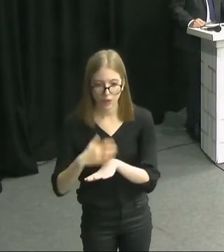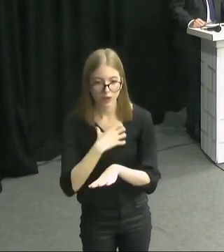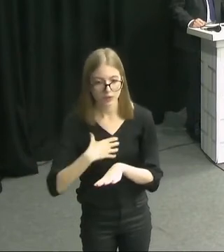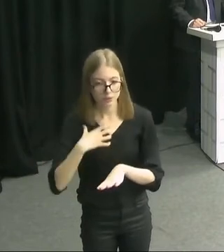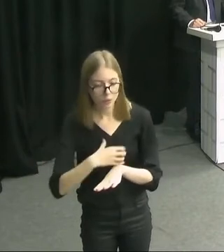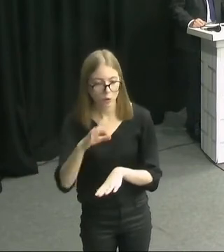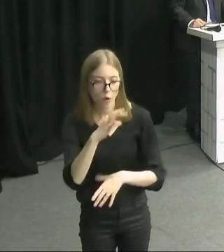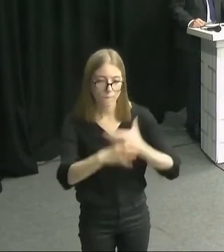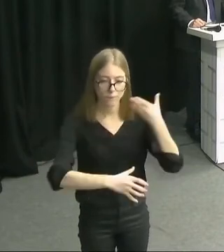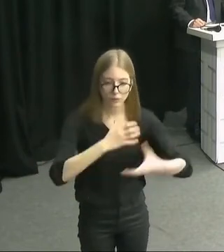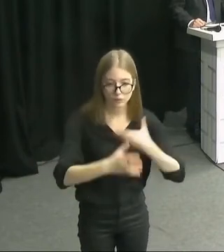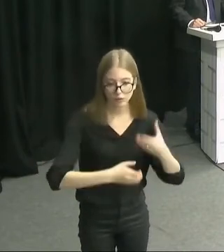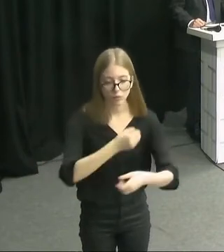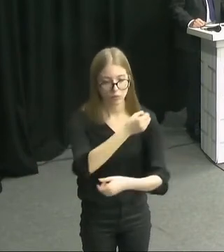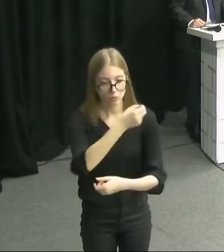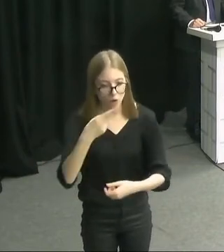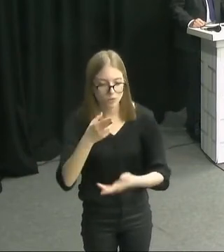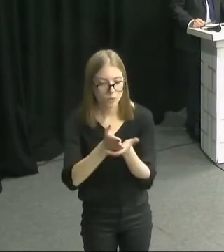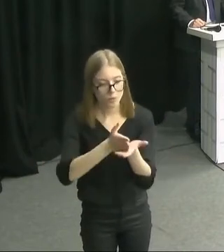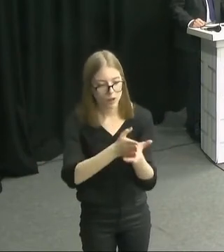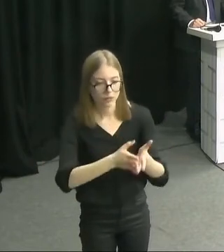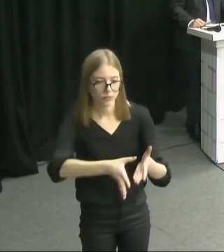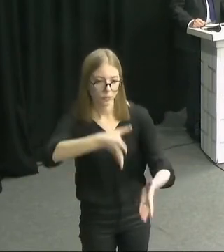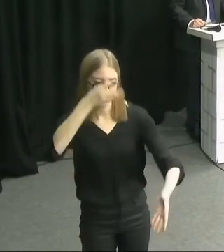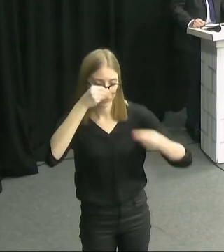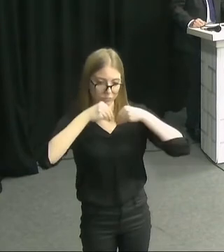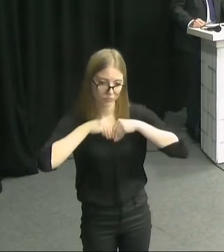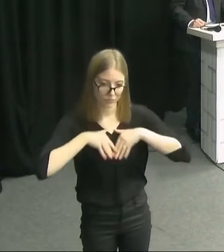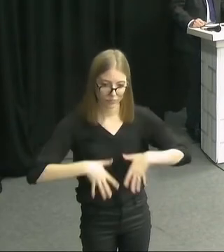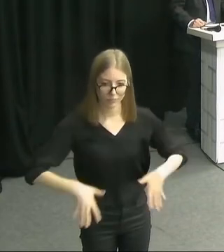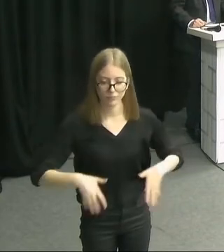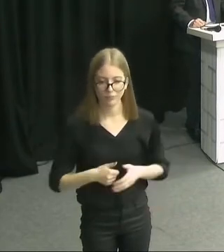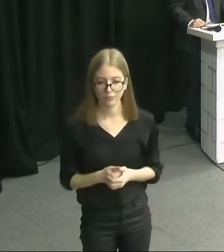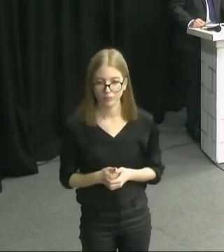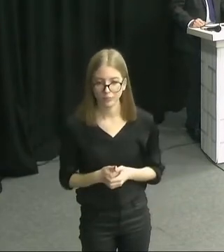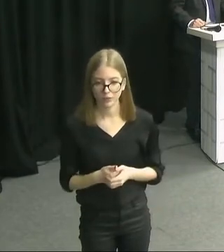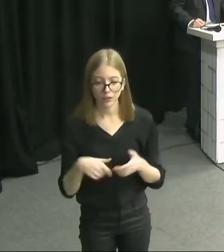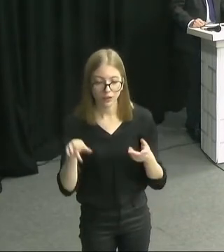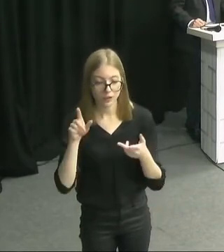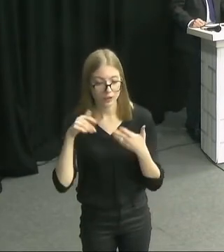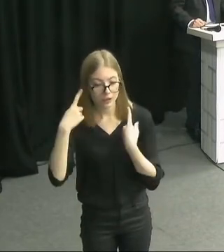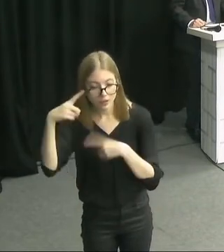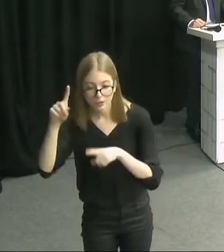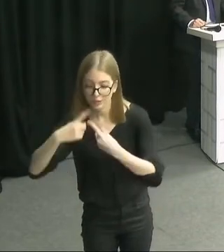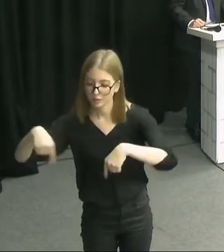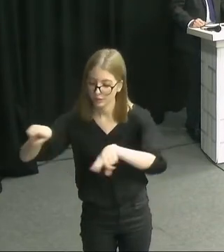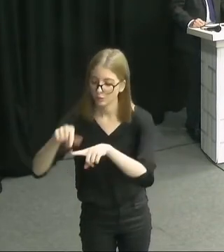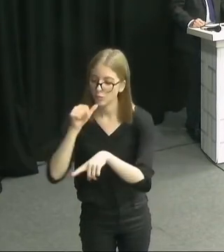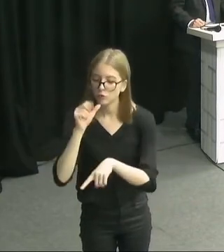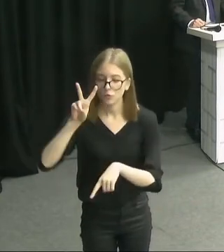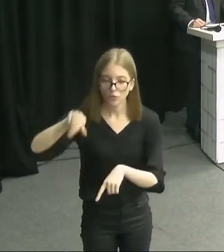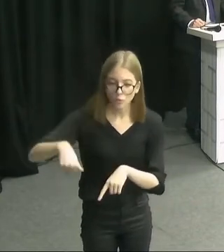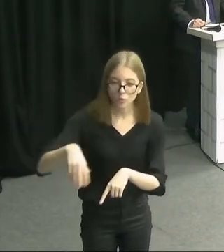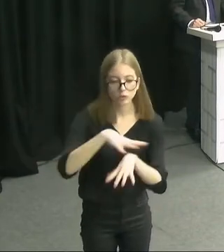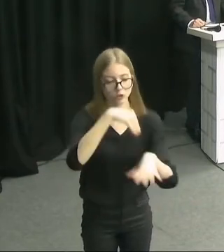very well. So we need people who bridge the gaps. Now, another thing that differentiates Vilnius University from my experience